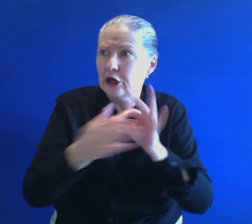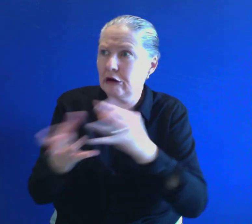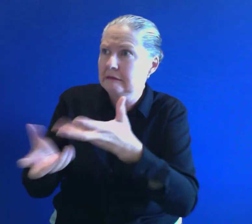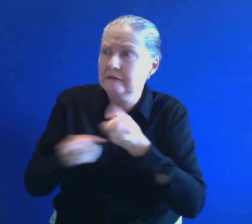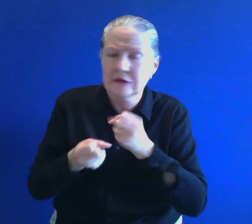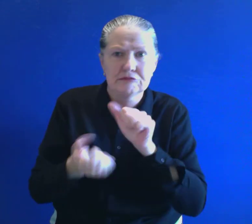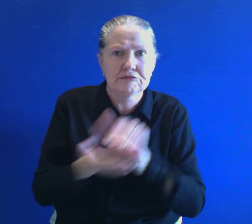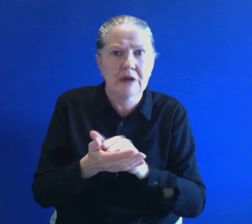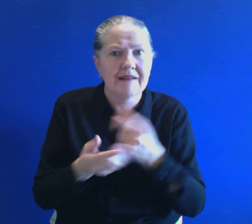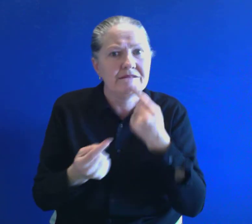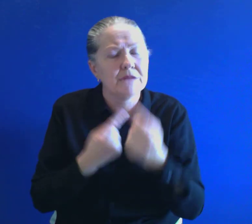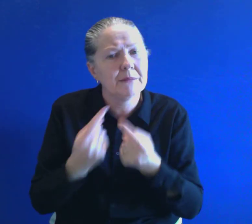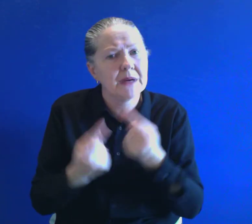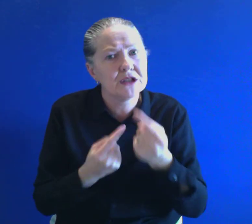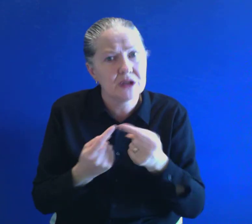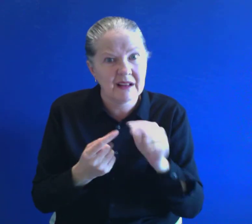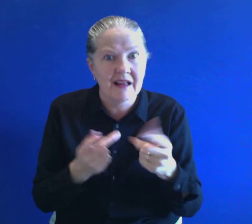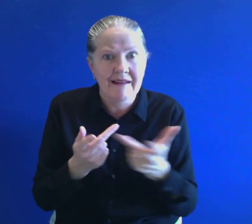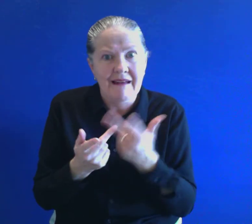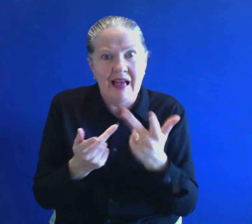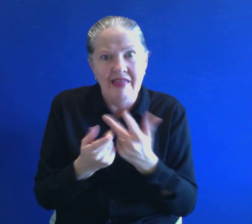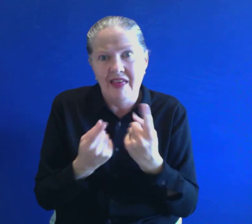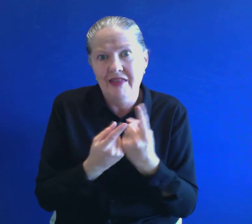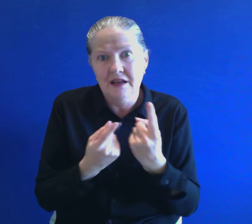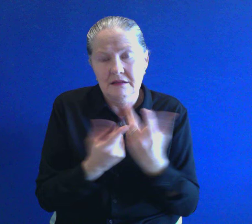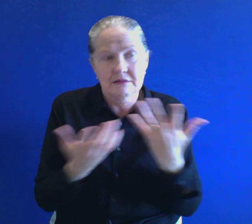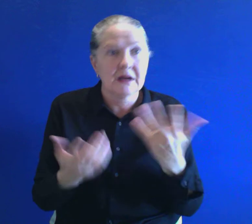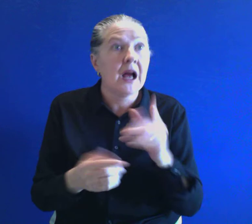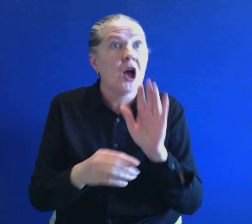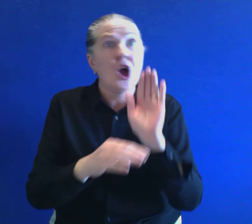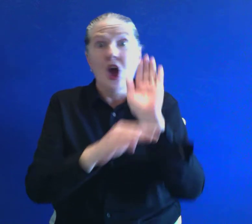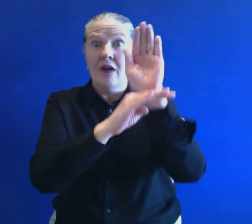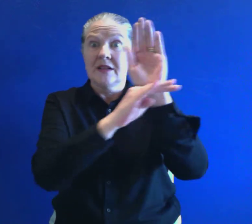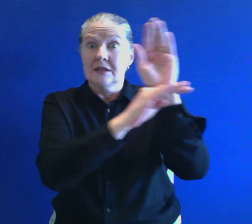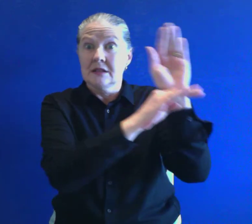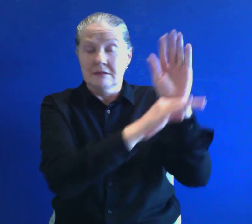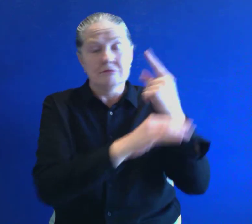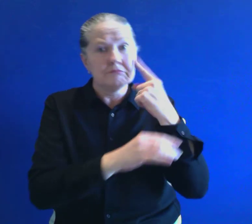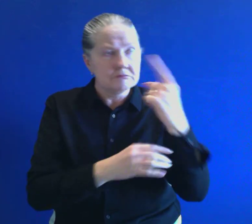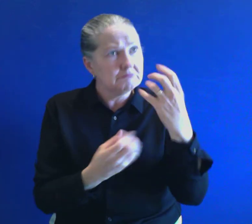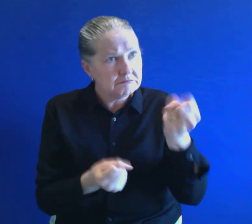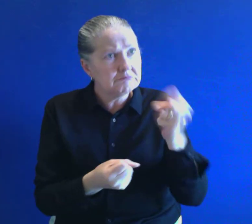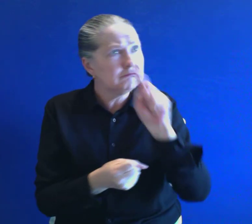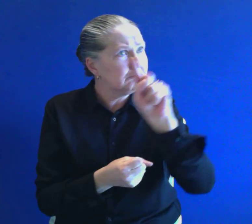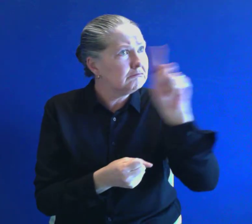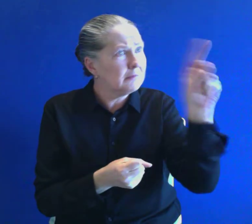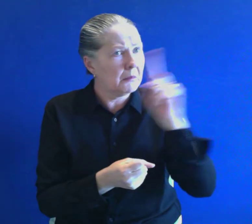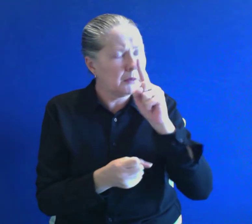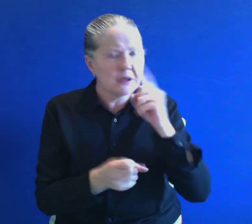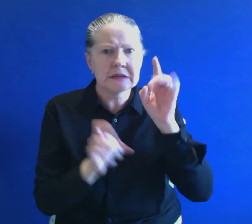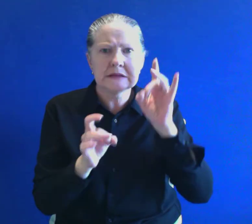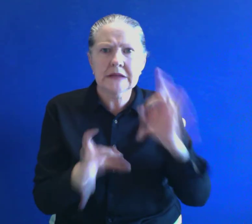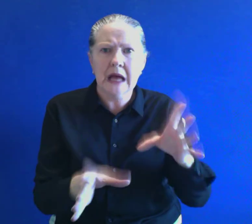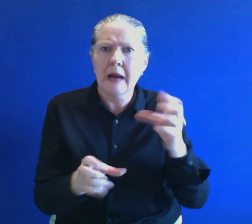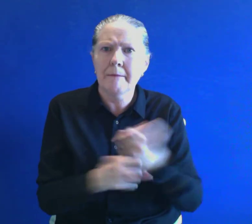they need and this is another layer. Overseas we've seen a lot of people started making face masks with